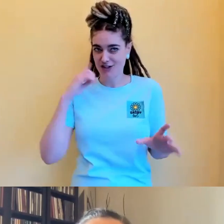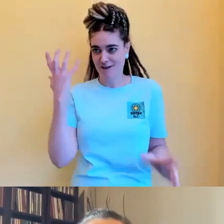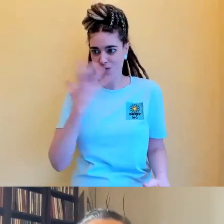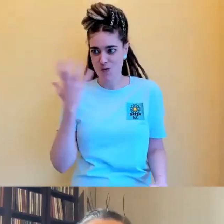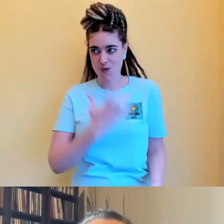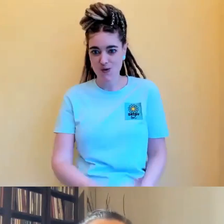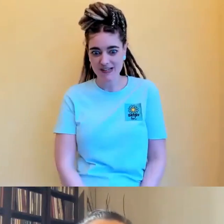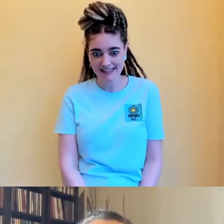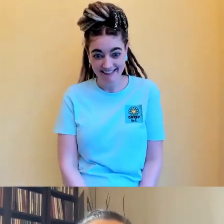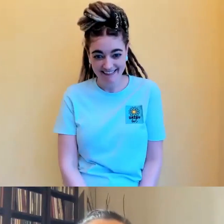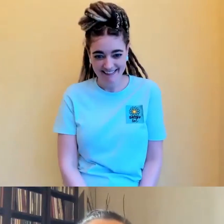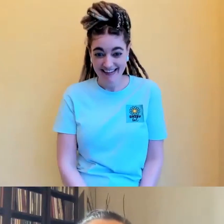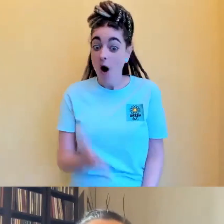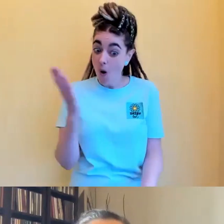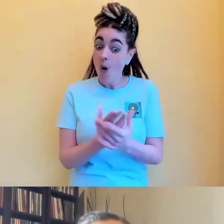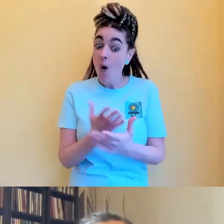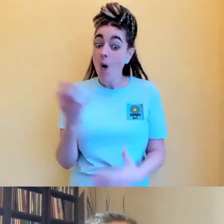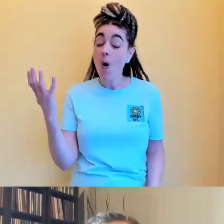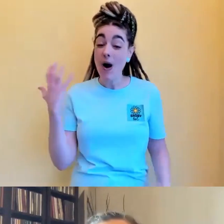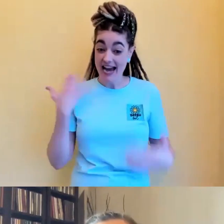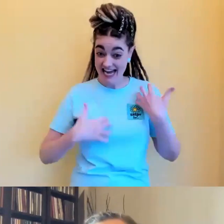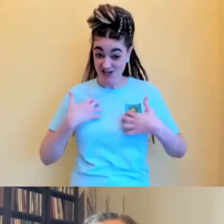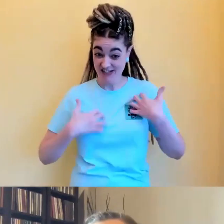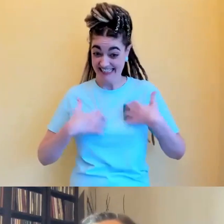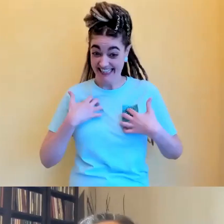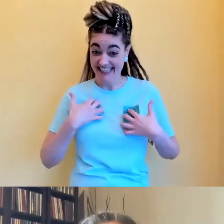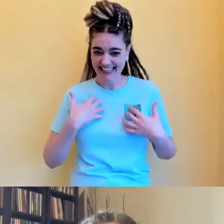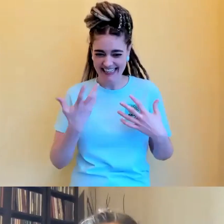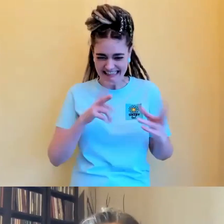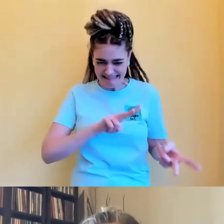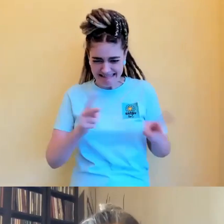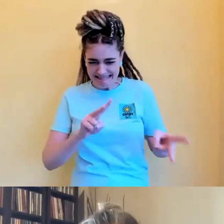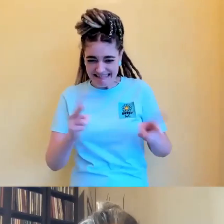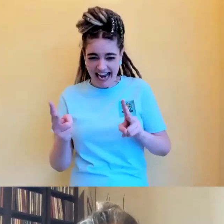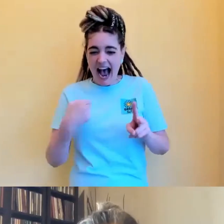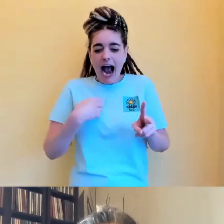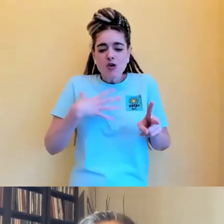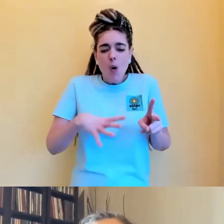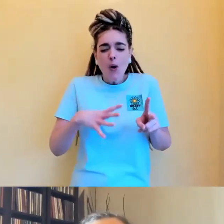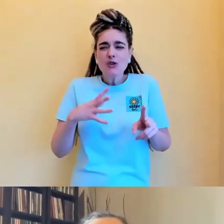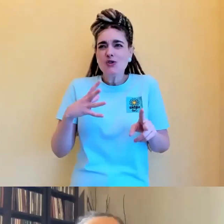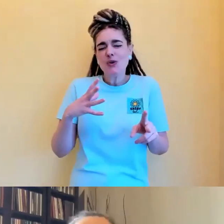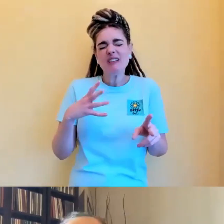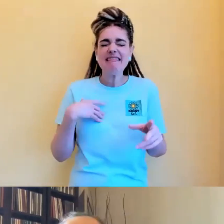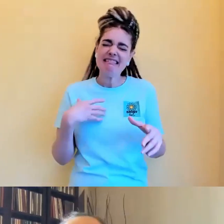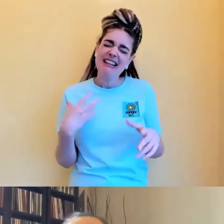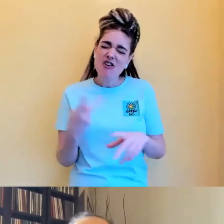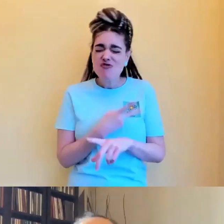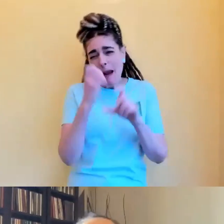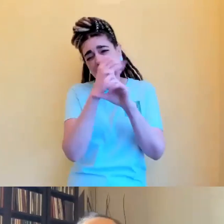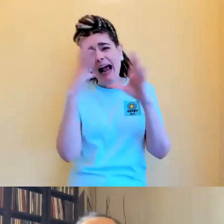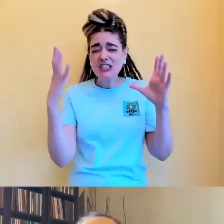Yeah, it has been interesting. I think I've been quite reluctant to reimagine existing pieces for online, and have spent